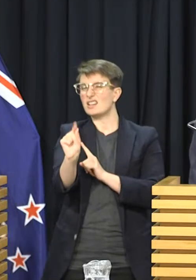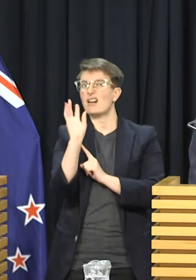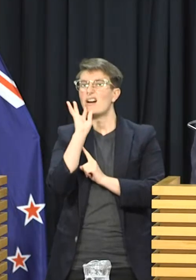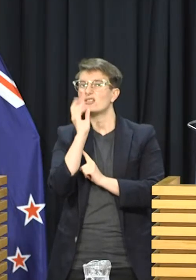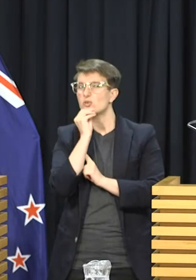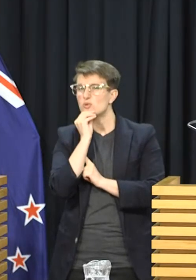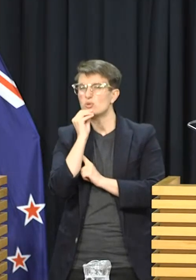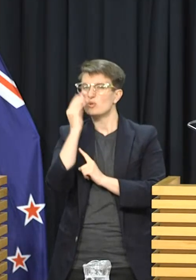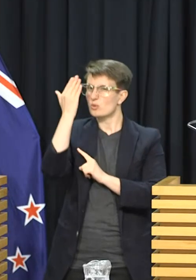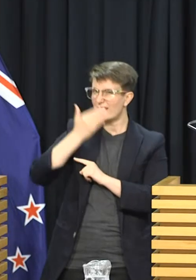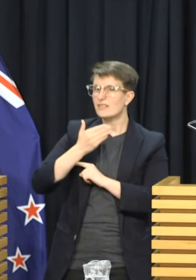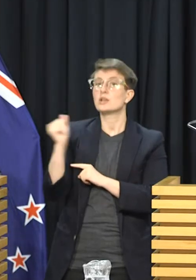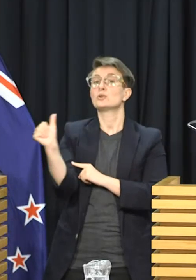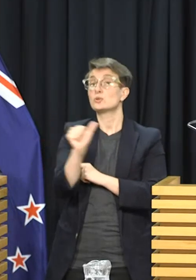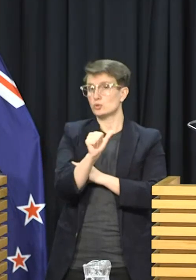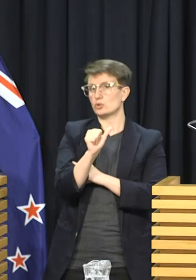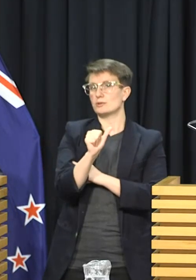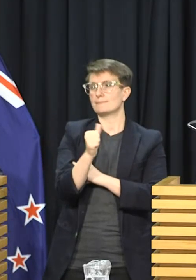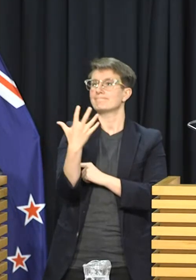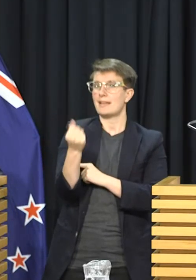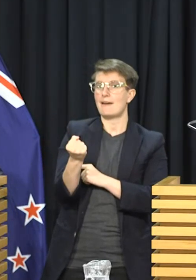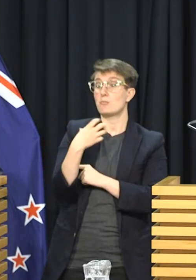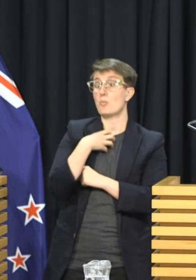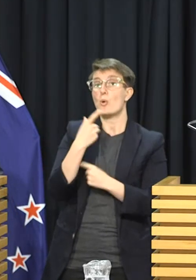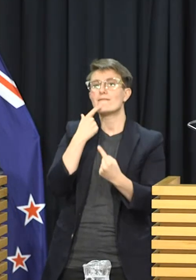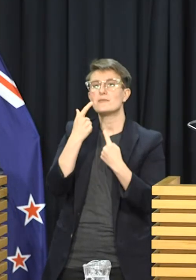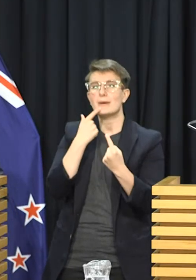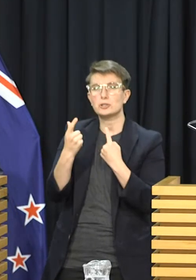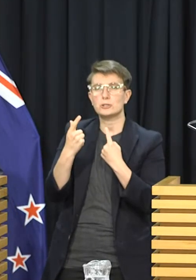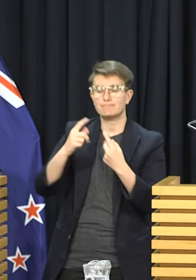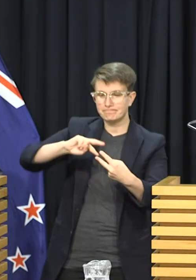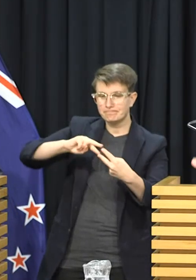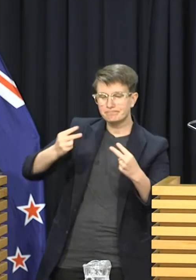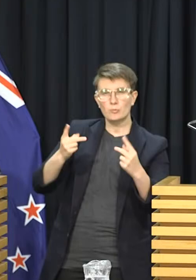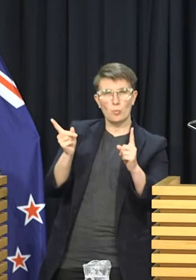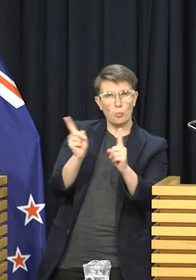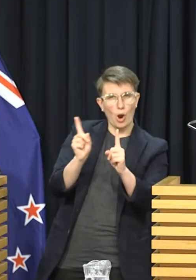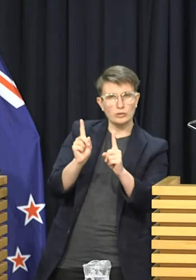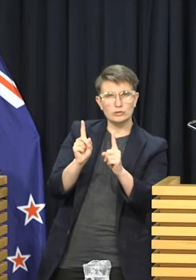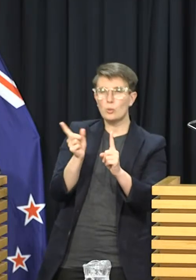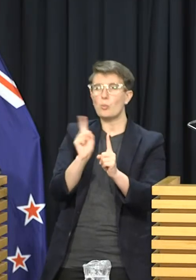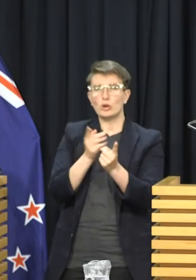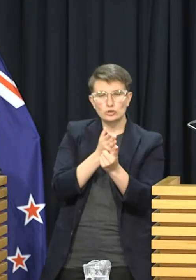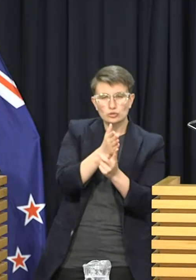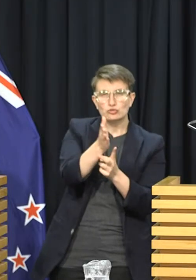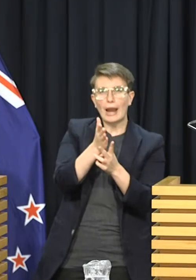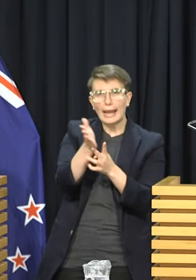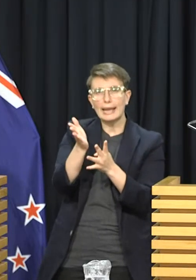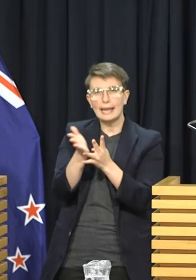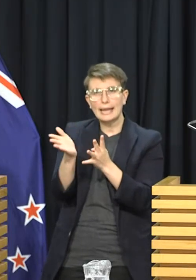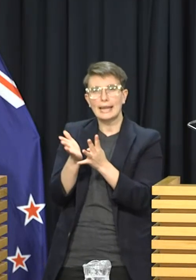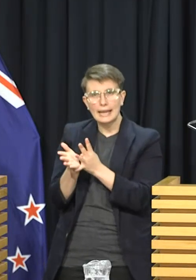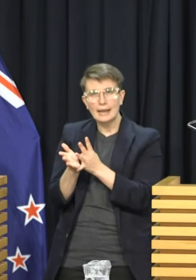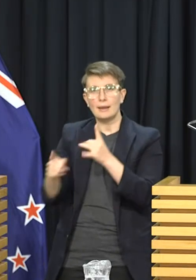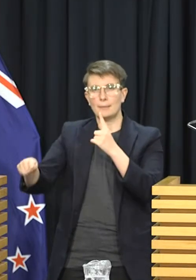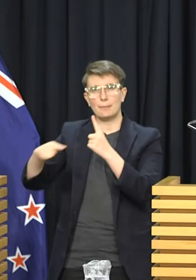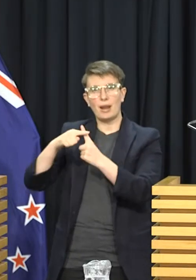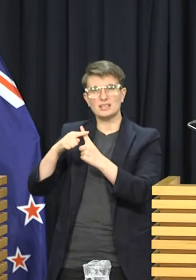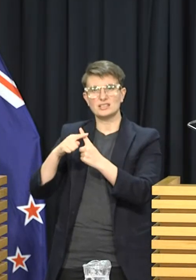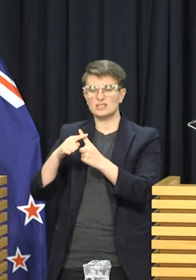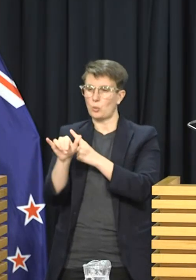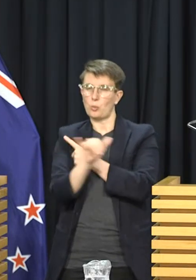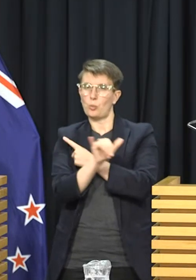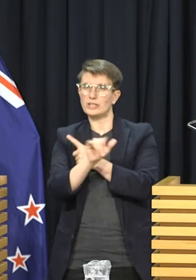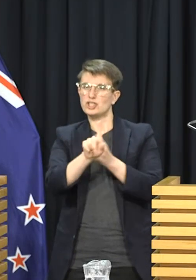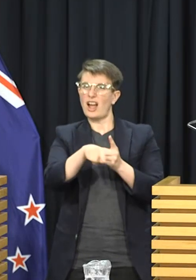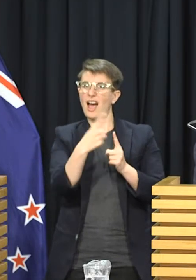us determine what, if any, link there is between the MIF worker to recent cases at the